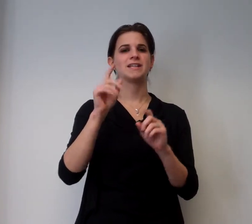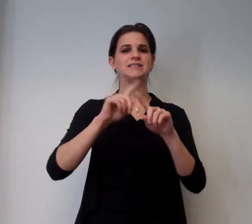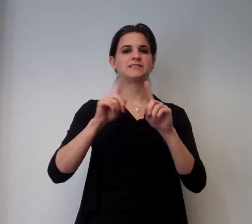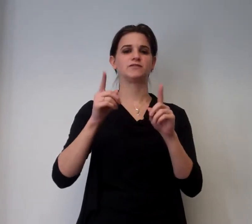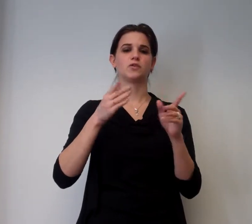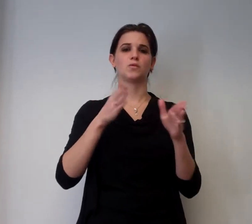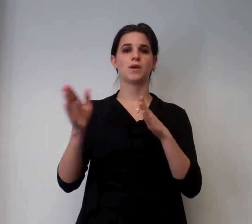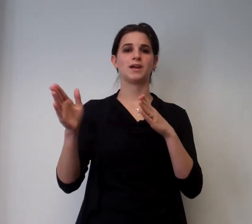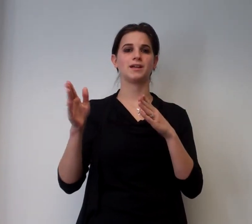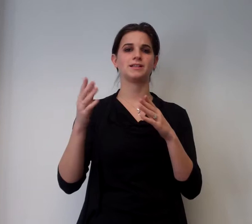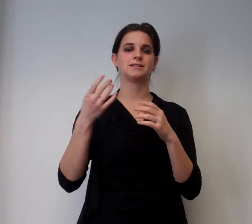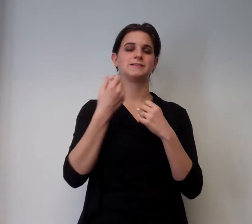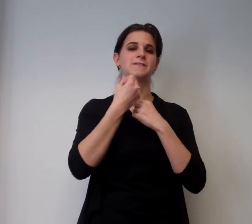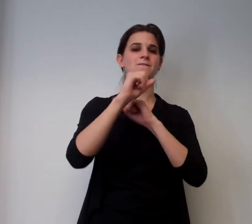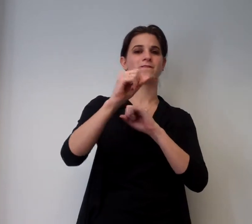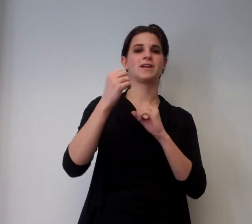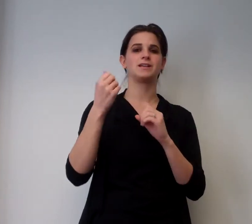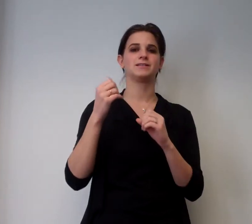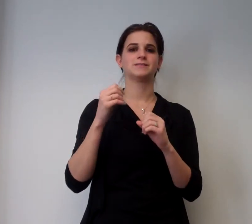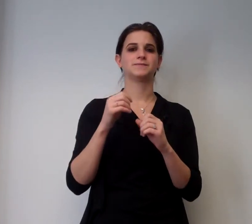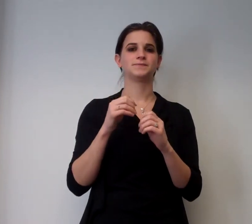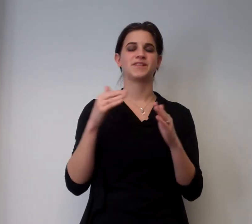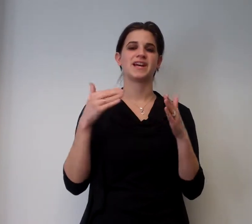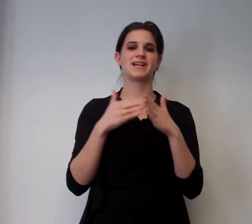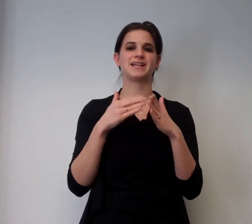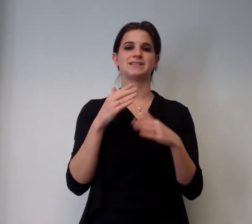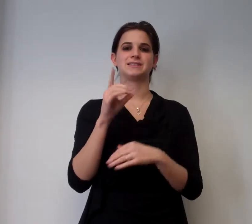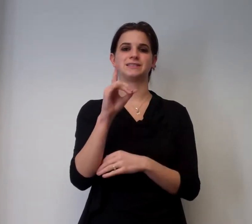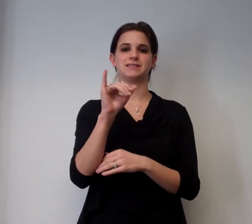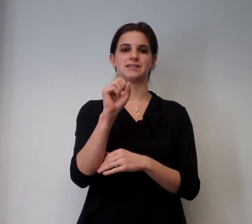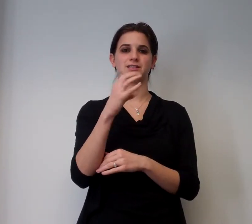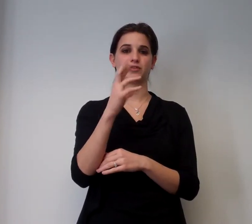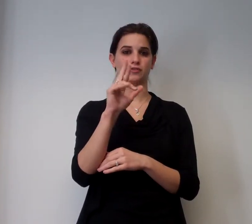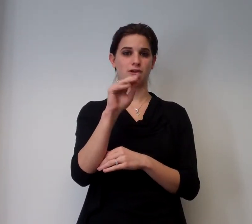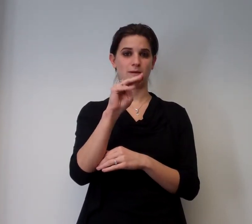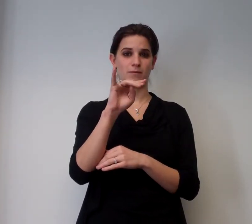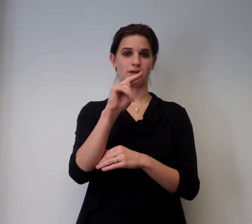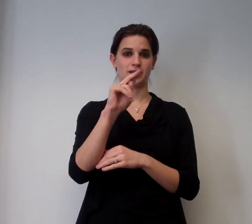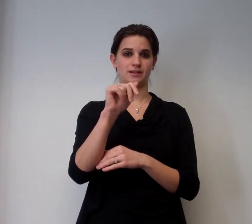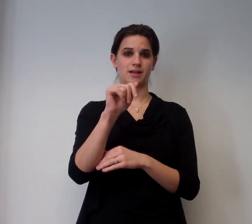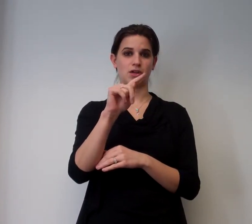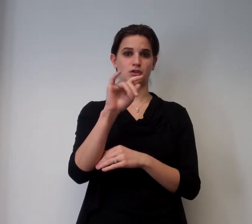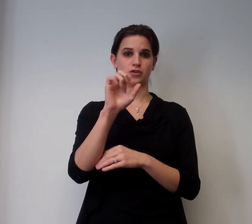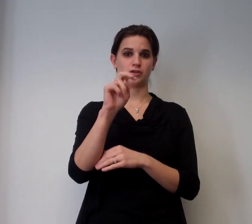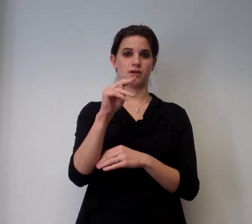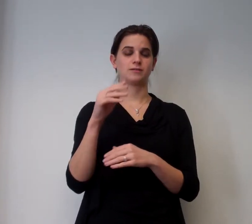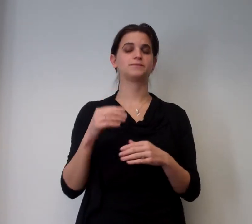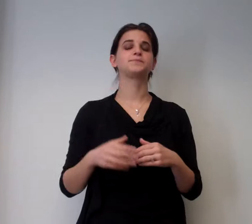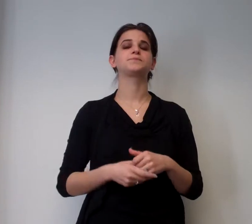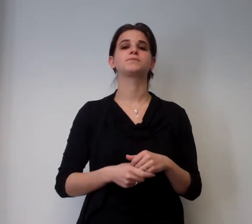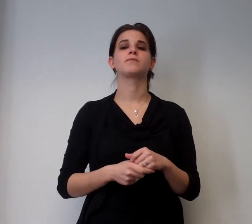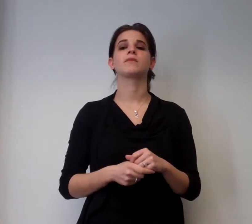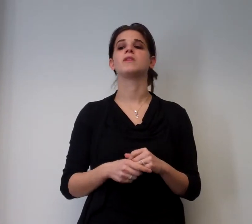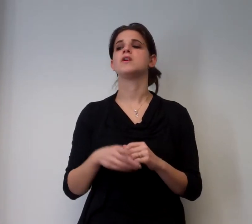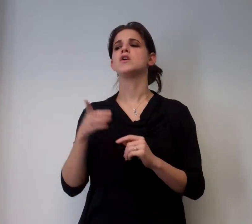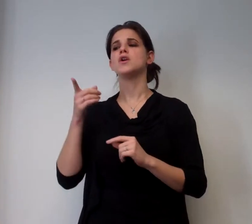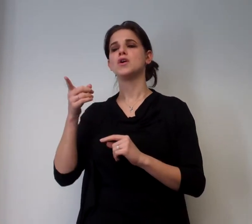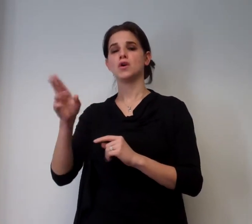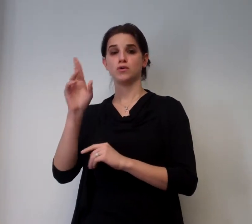a member of that, I think she was looking perhaps for legal action again. She refused to give up her seat for white passenger.